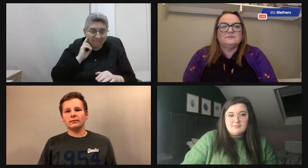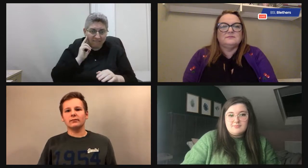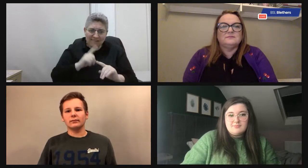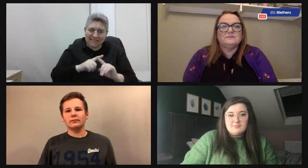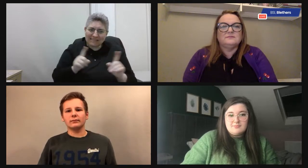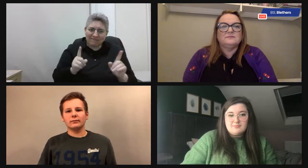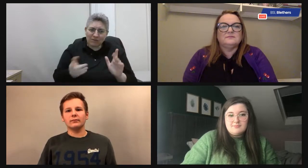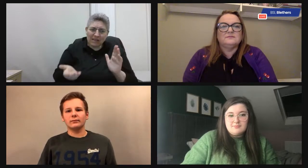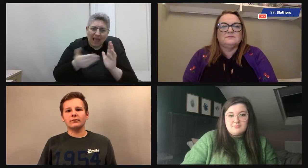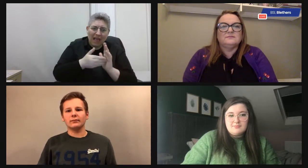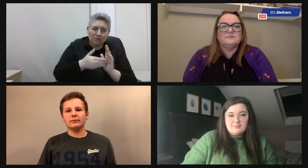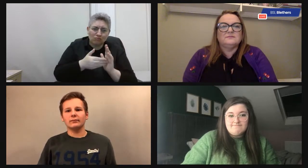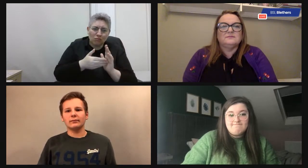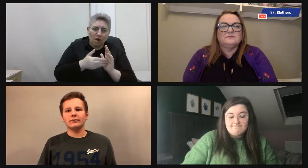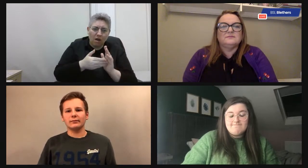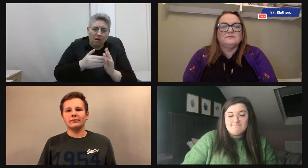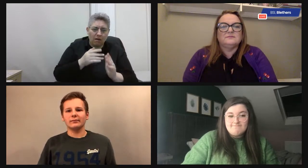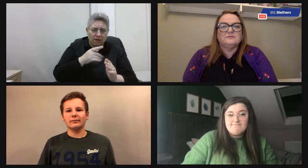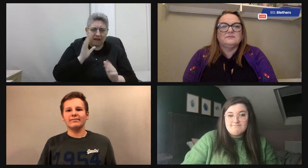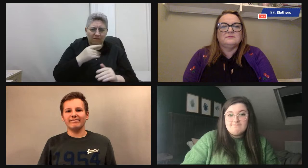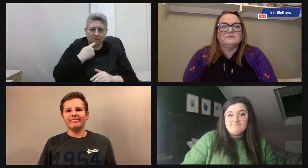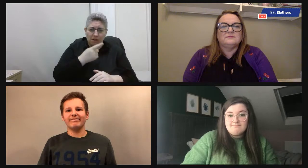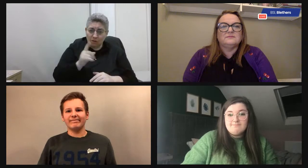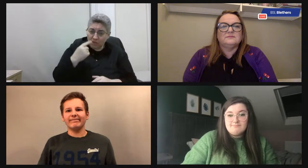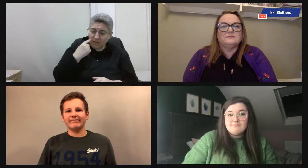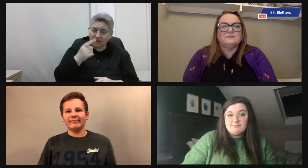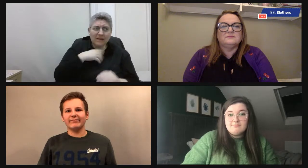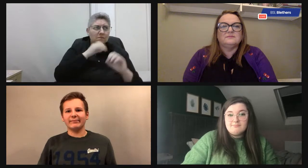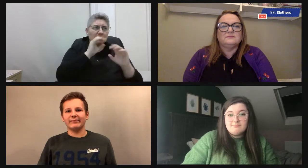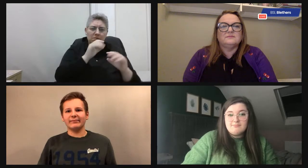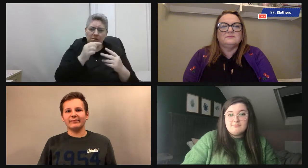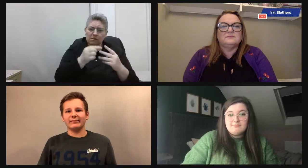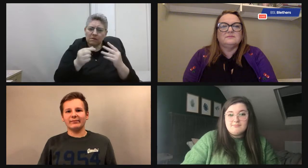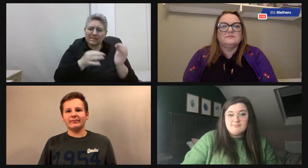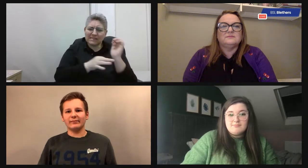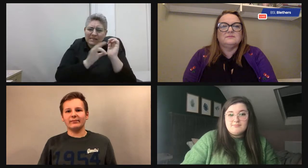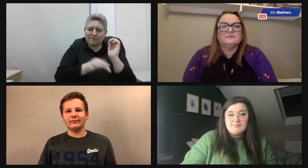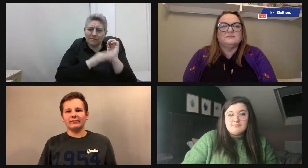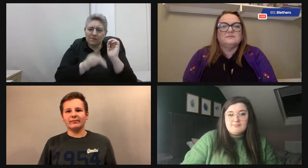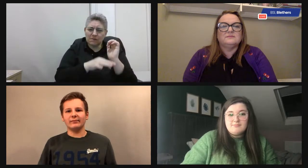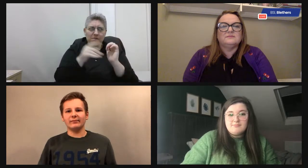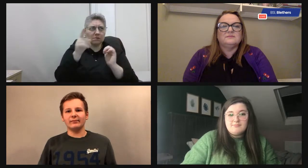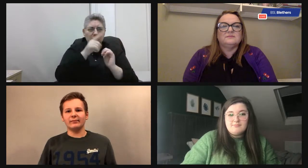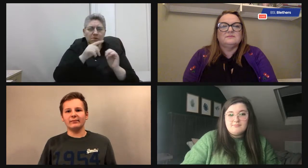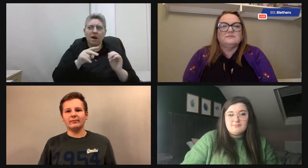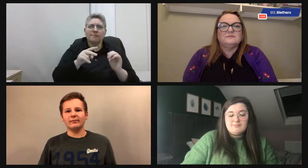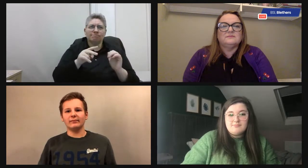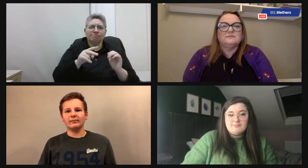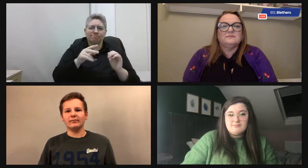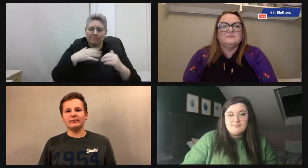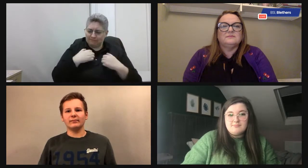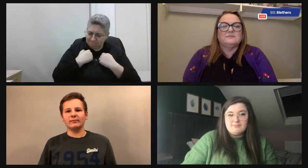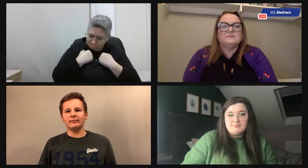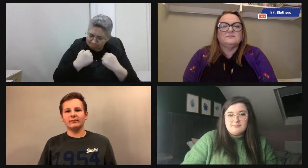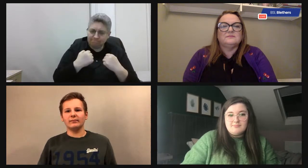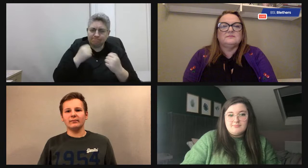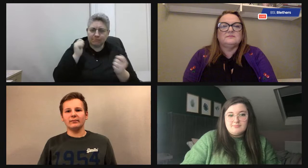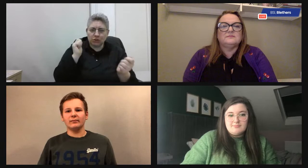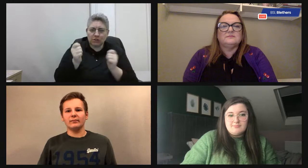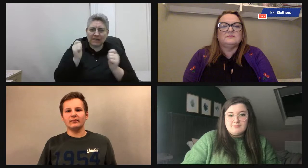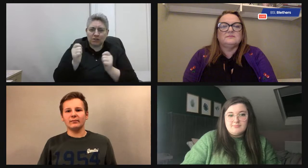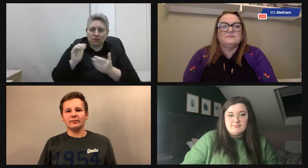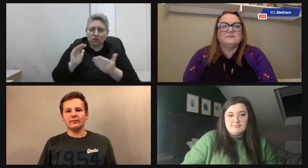suitable? Because they're providing services to hearing people, but they're perhaps not aware that deaf young people